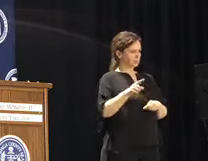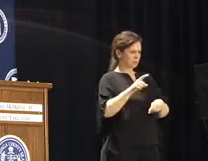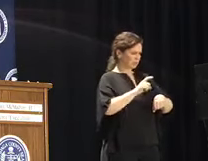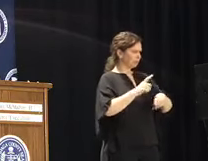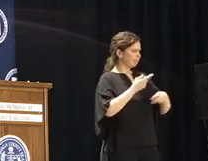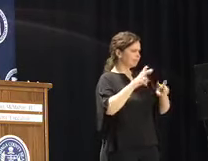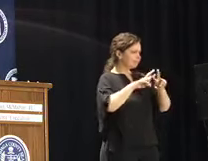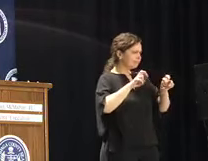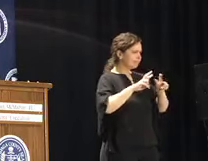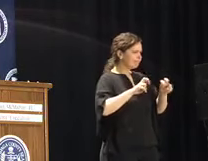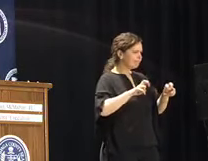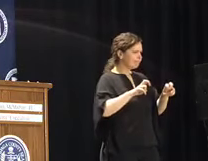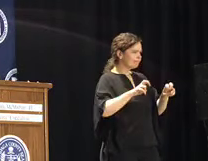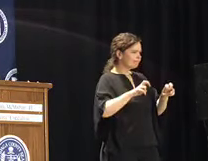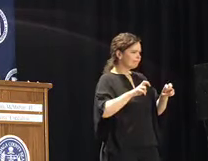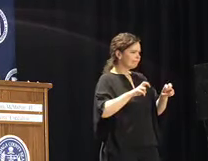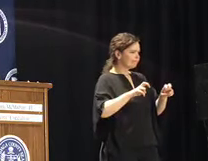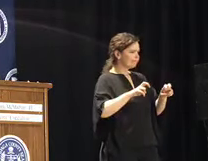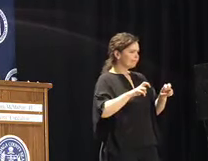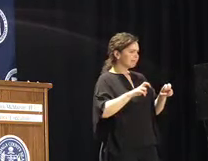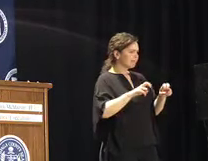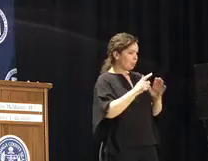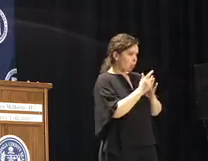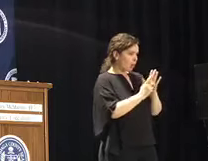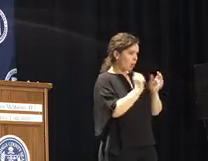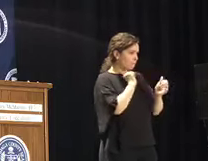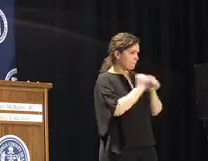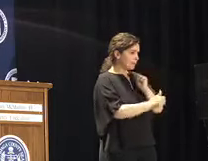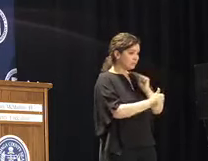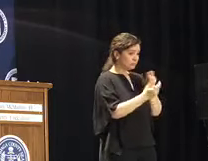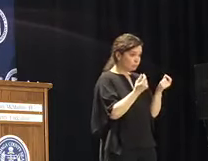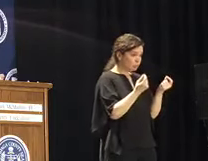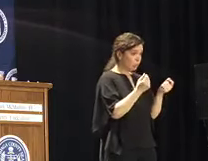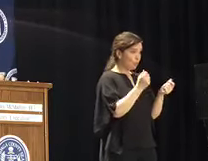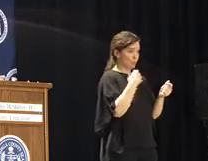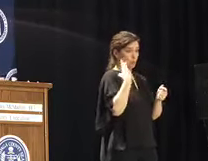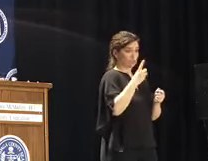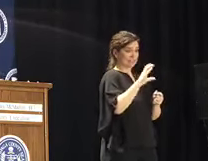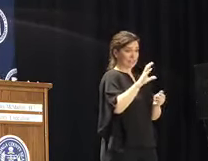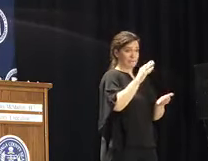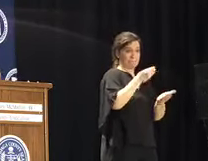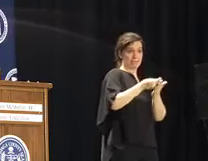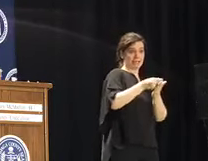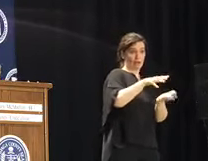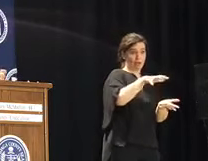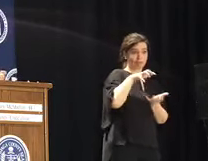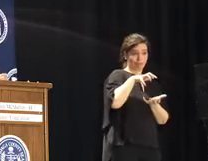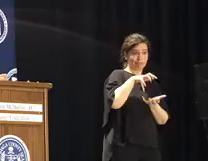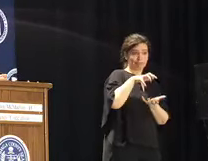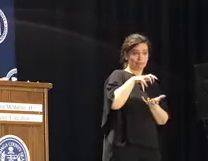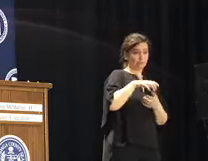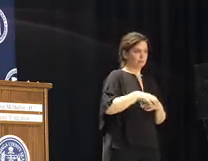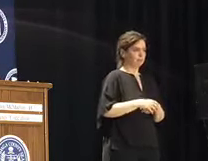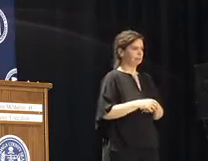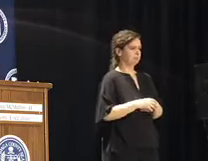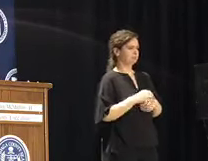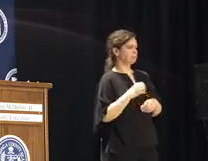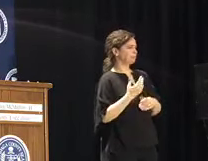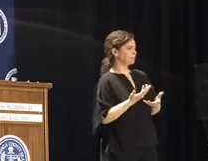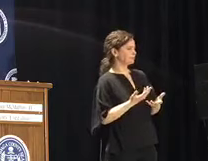much money Onondaga County is going to get? Yeah, it looks like so, Andrew. It looks like we're in a disappointing situation with that bill.